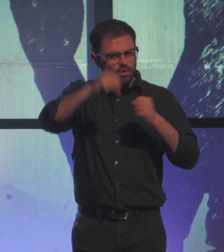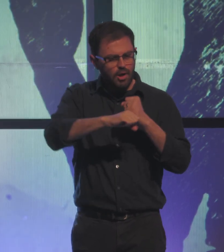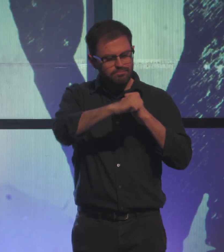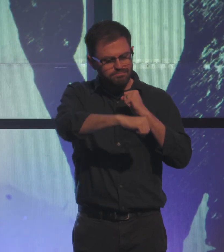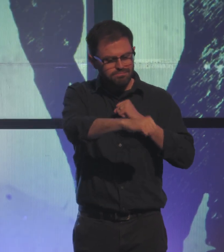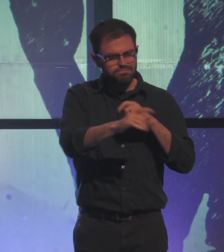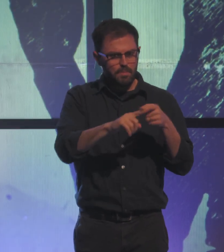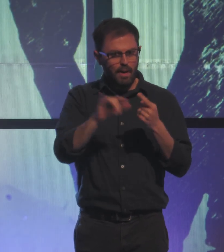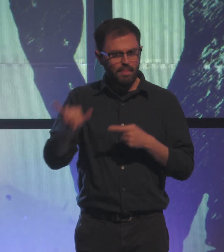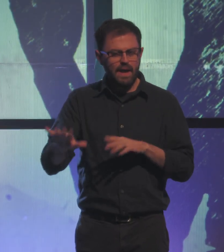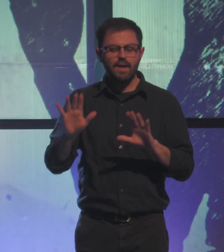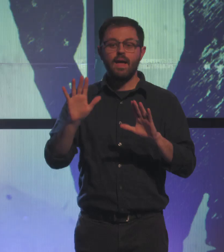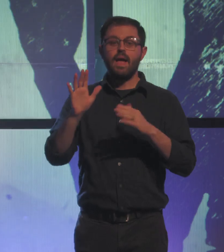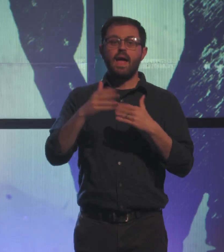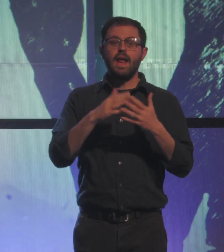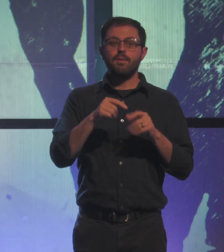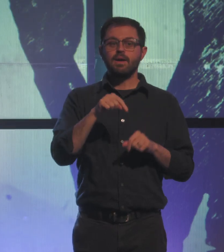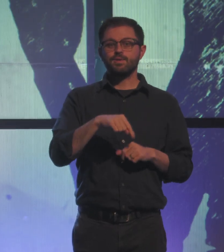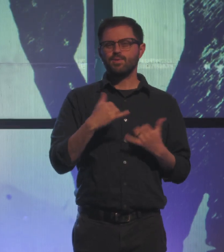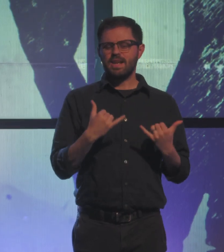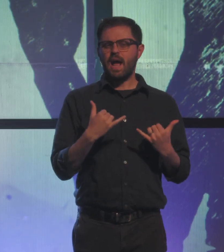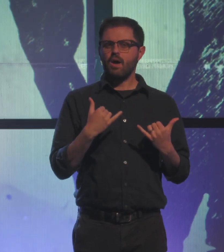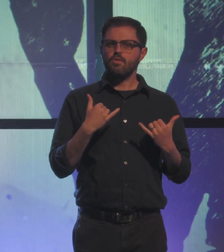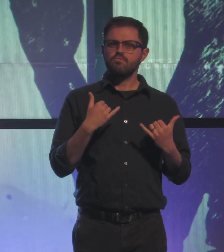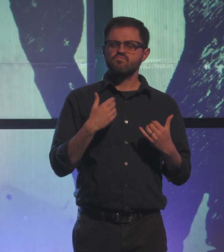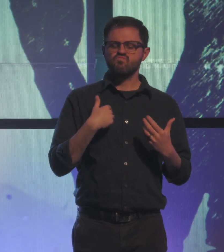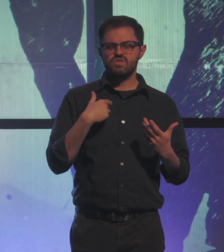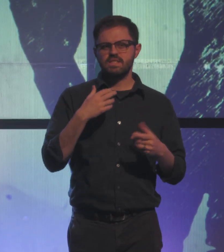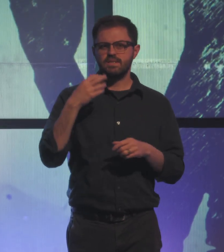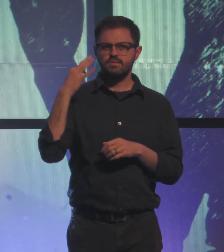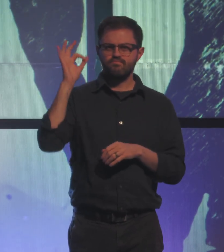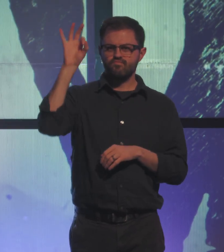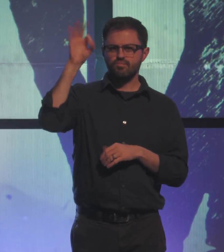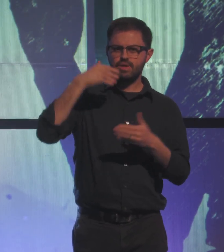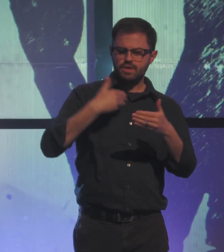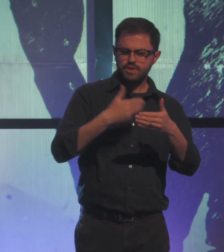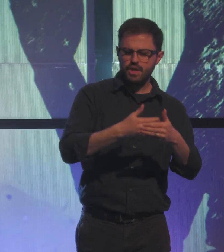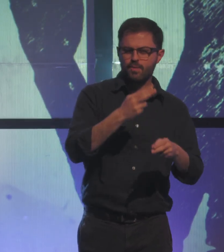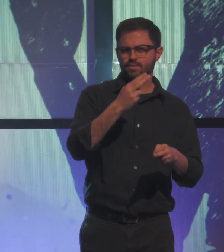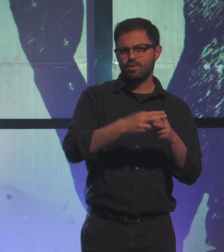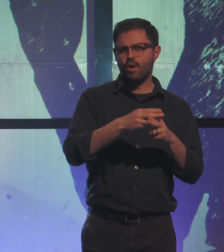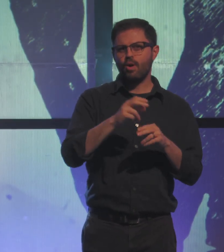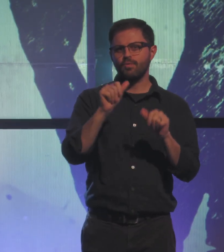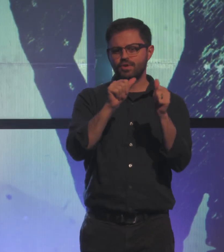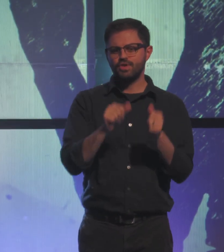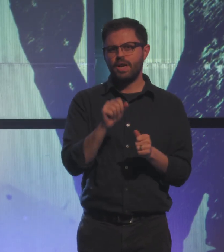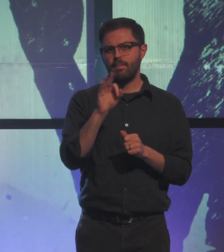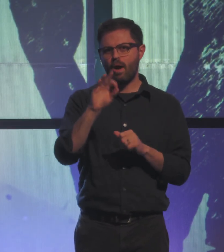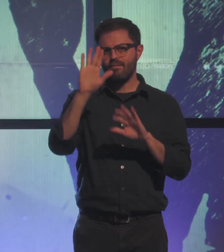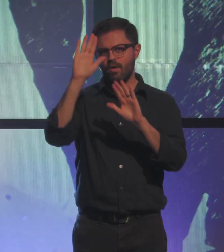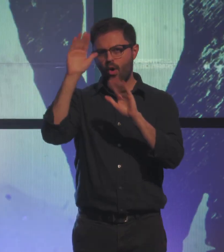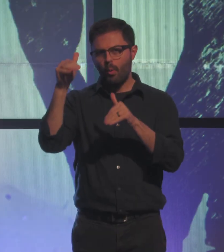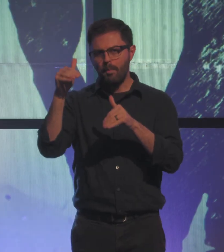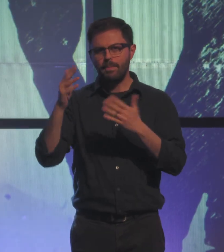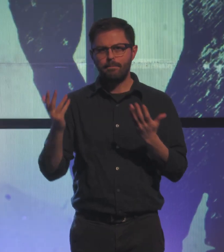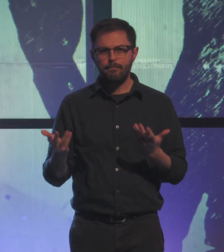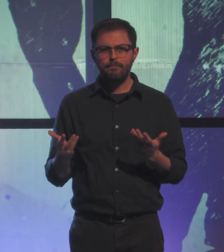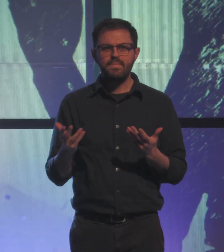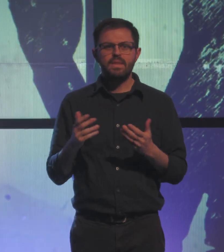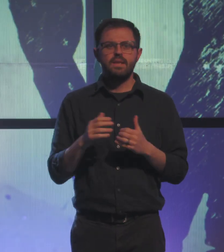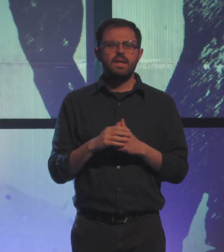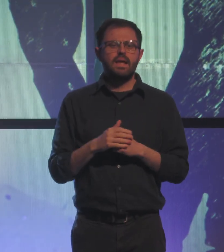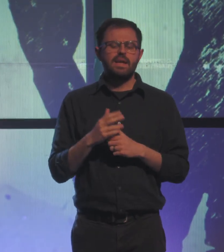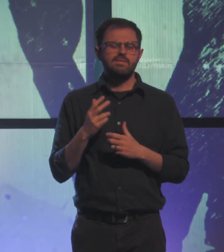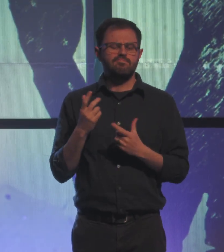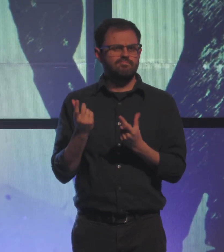So we are in a sermon series. We are in a sermon series called The Shape of Hope. And we are pausing